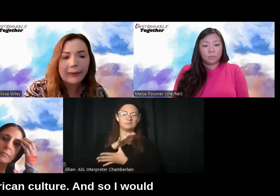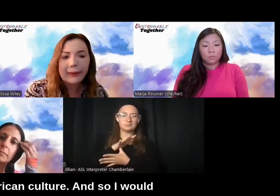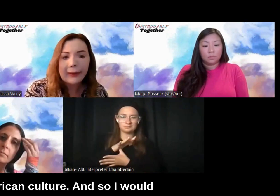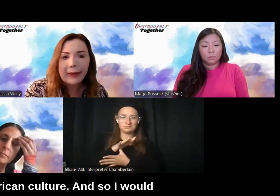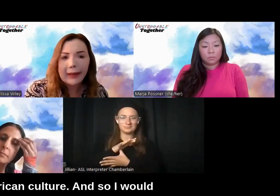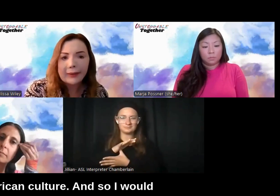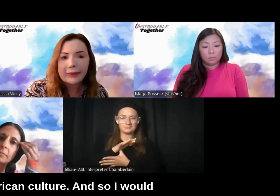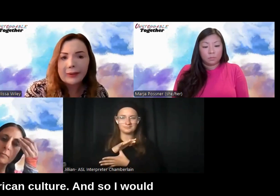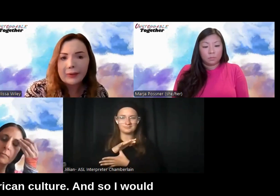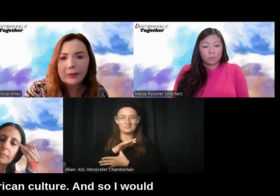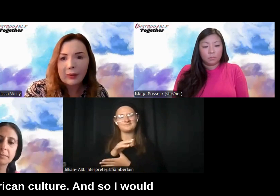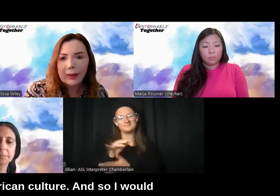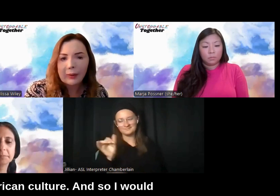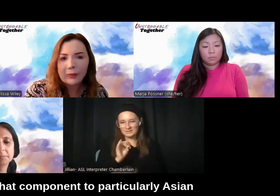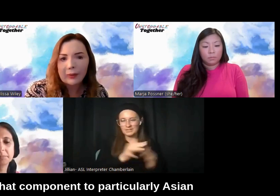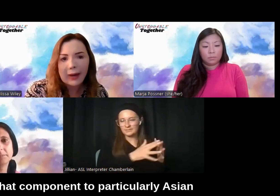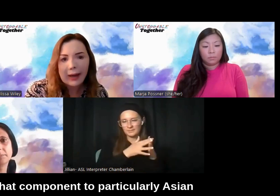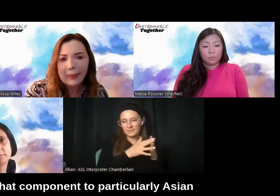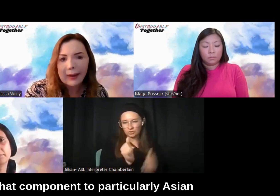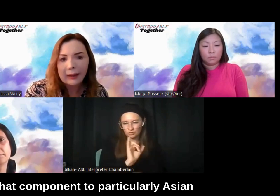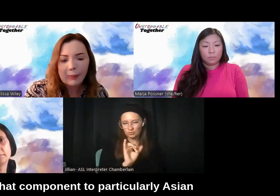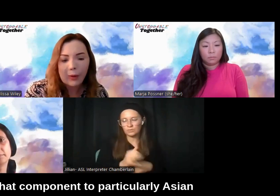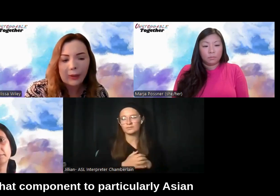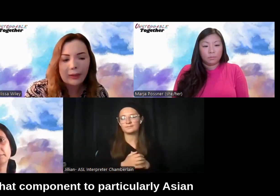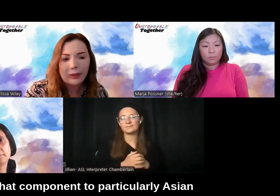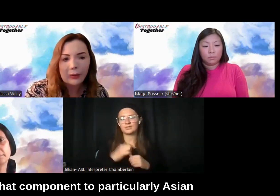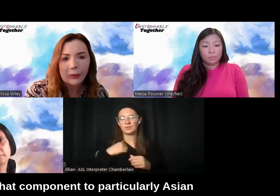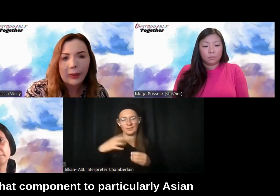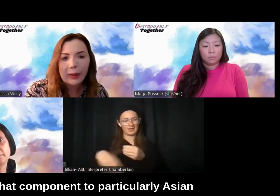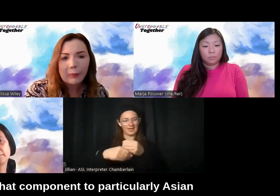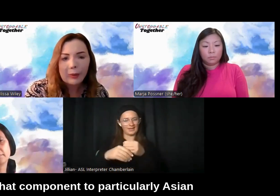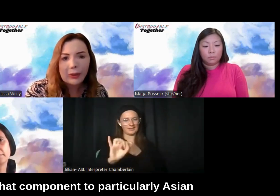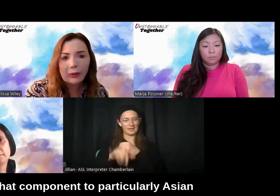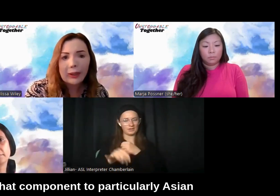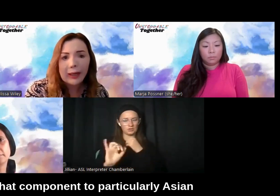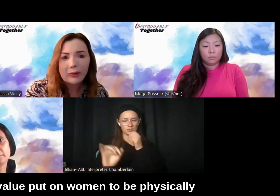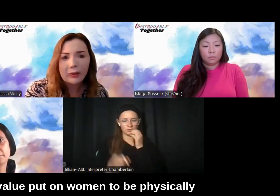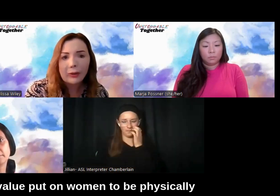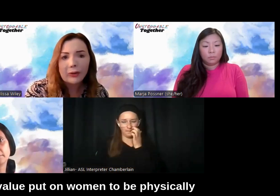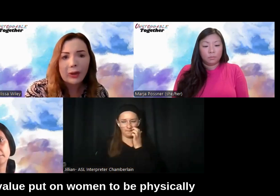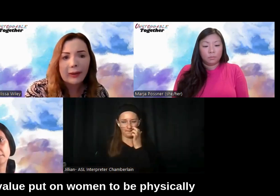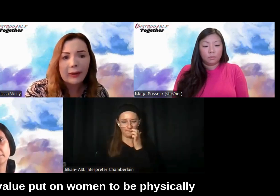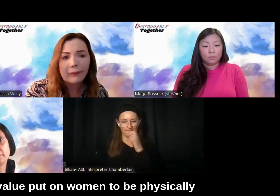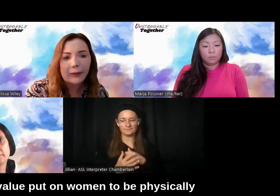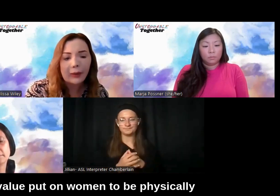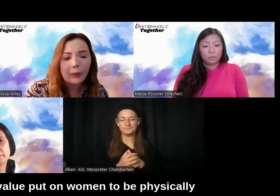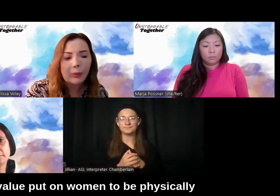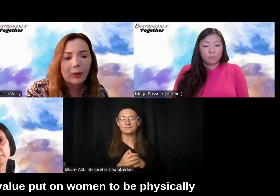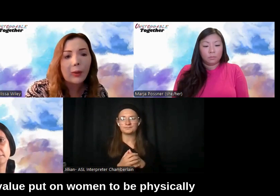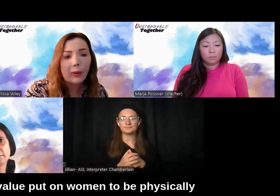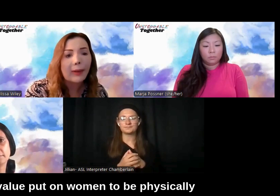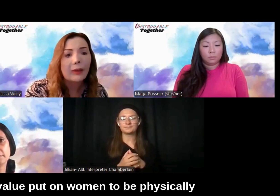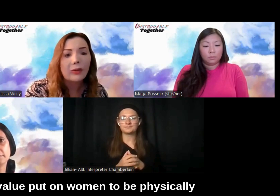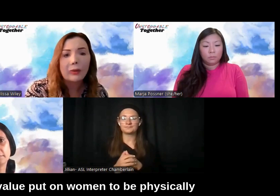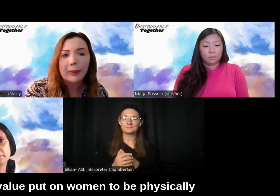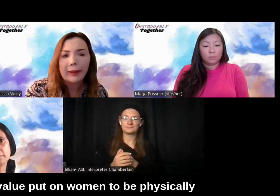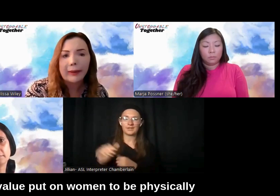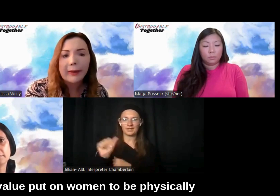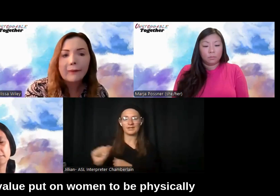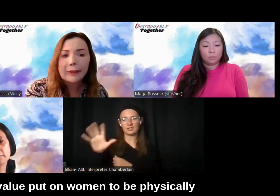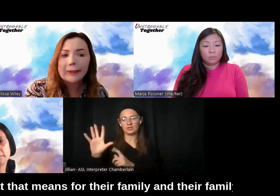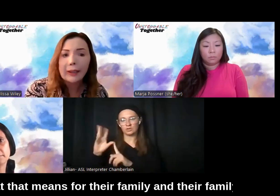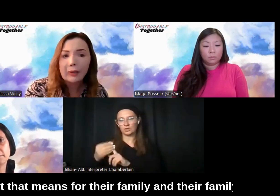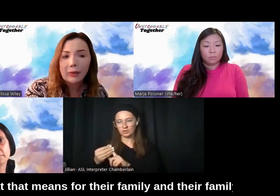culture. And so I would sort of add that component to particularly Asian culture and the value put on women to